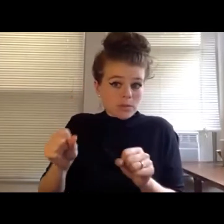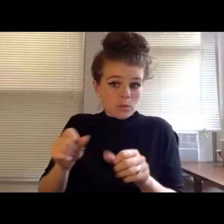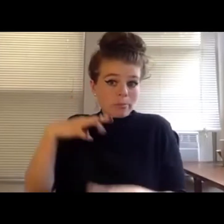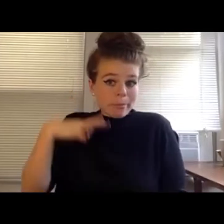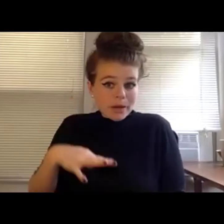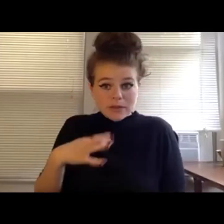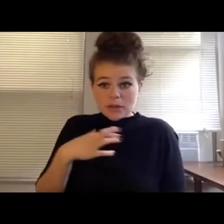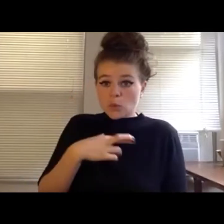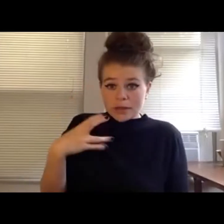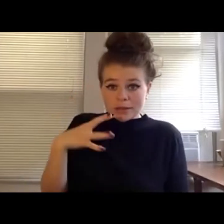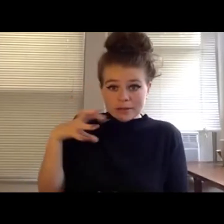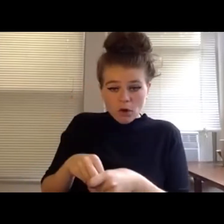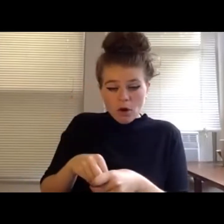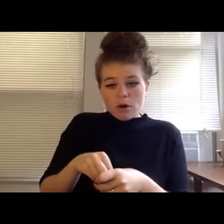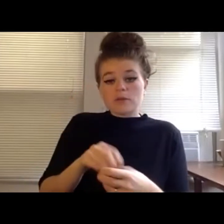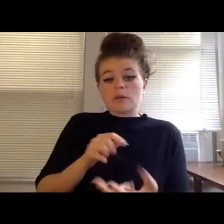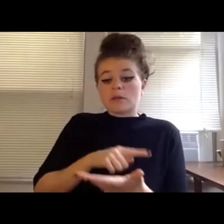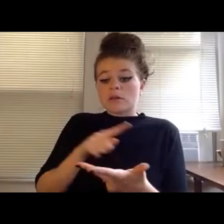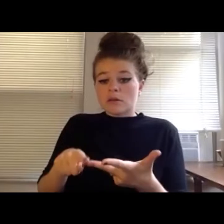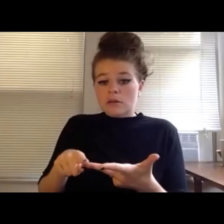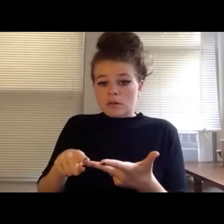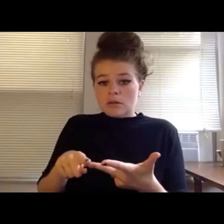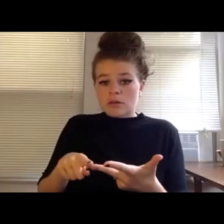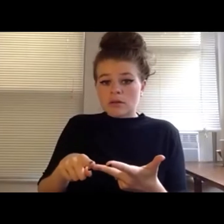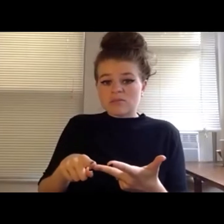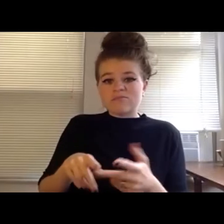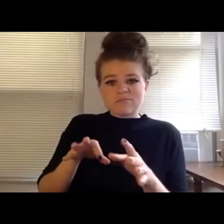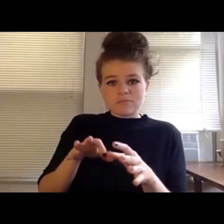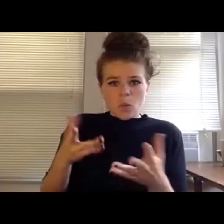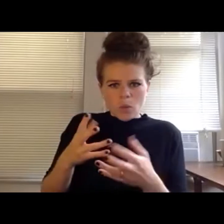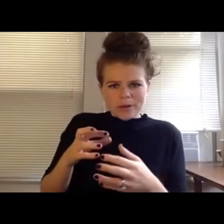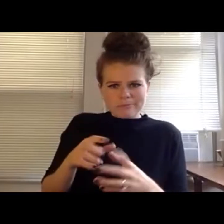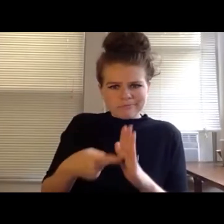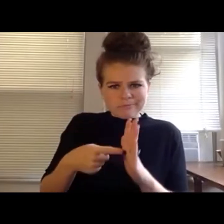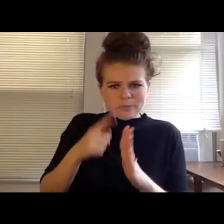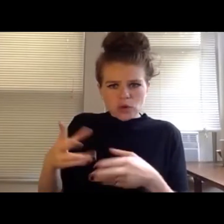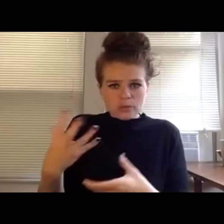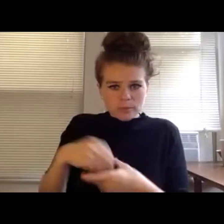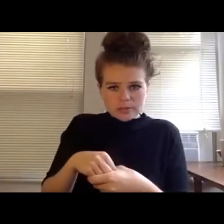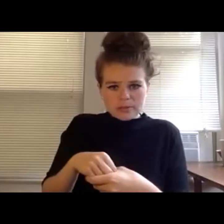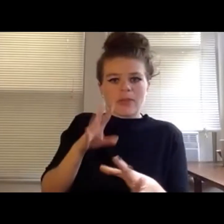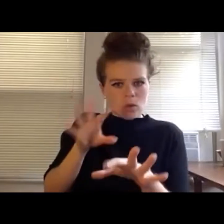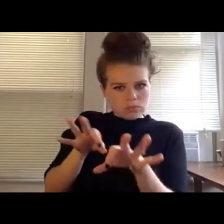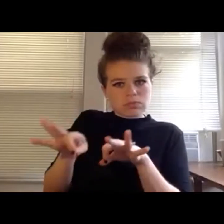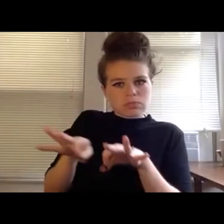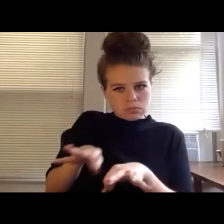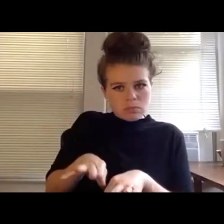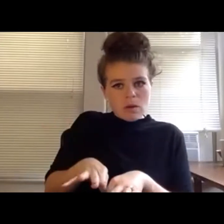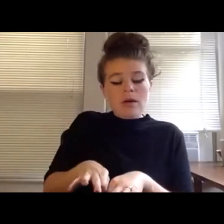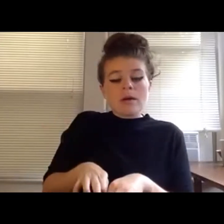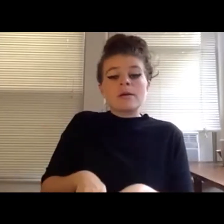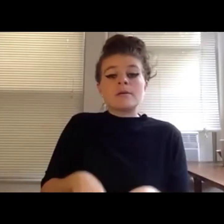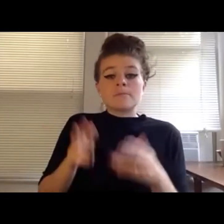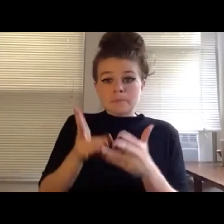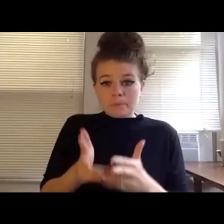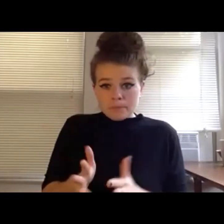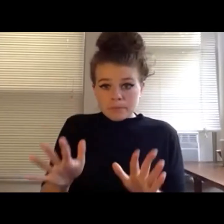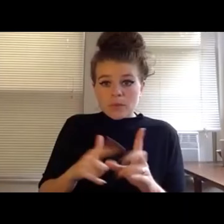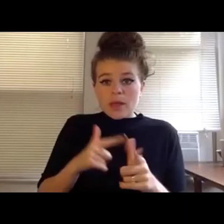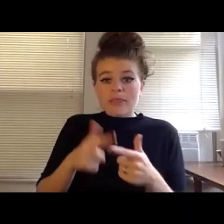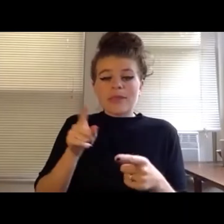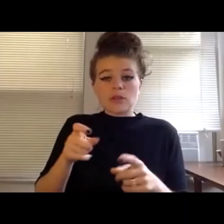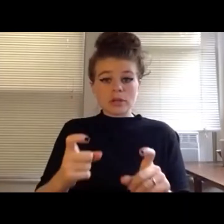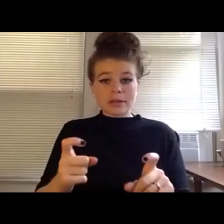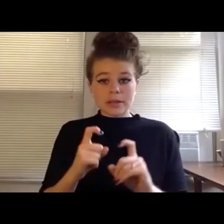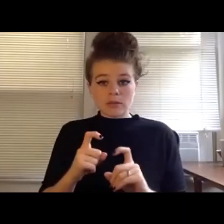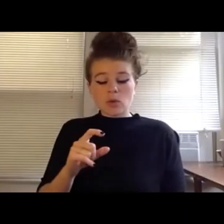study treatment, and what does that entail for you to participate. Then you should be given an informed consent